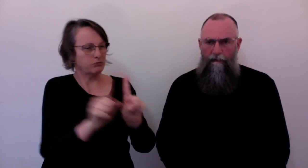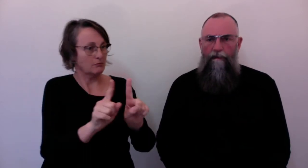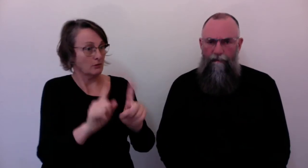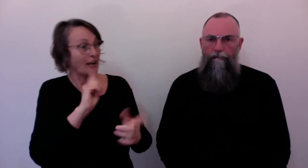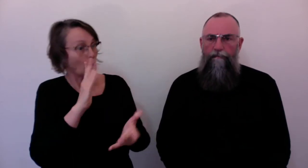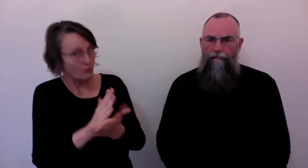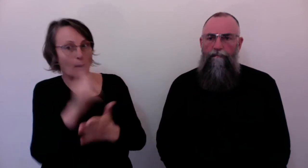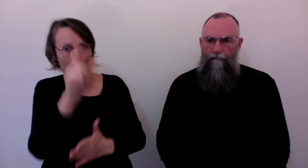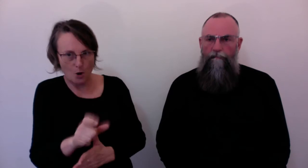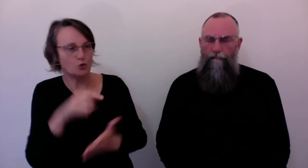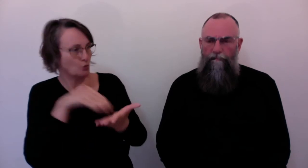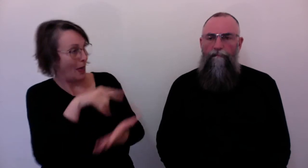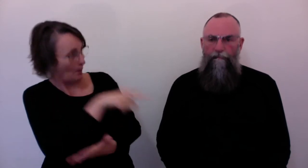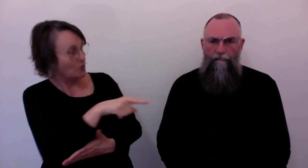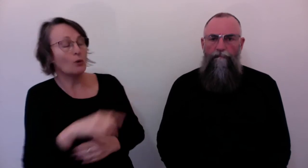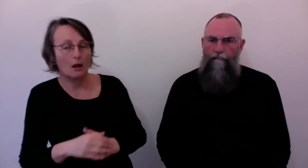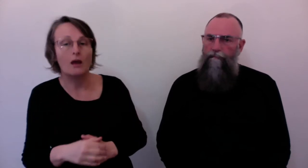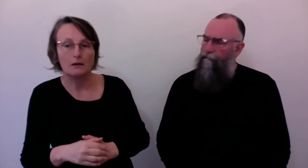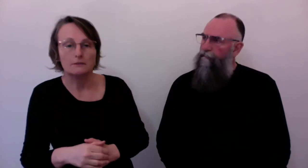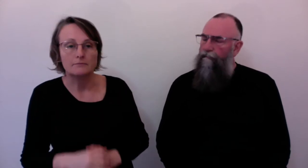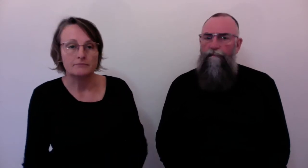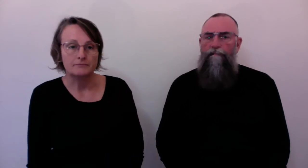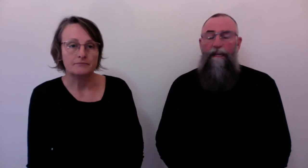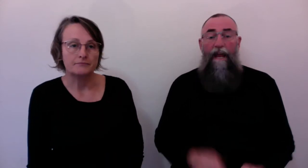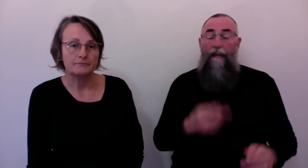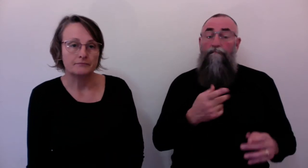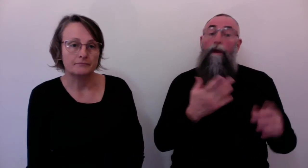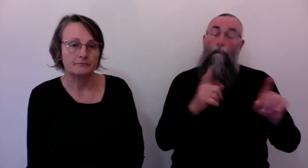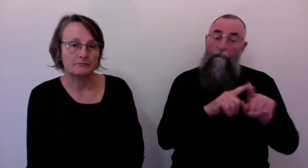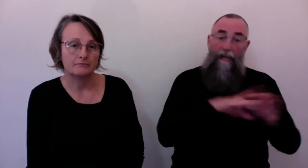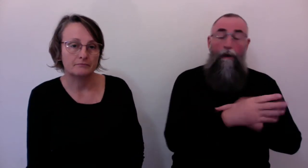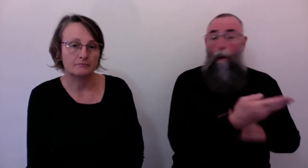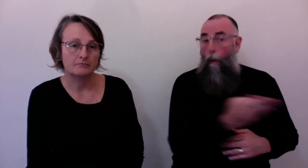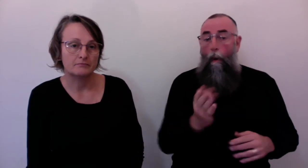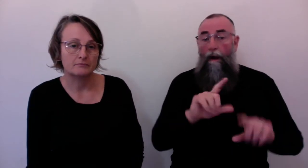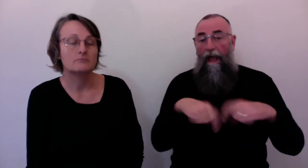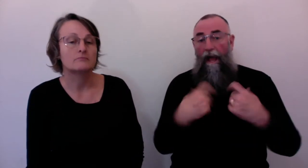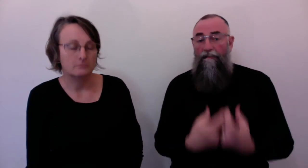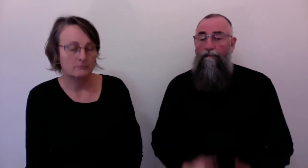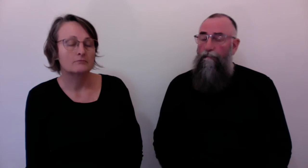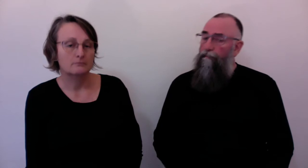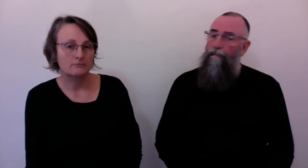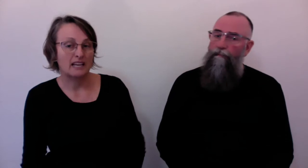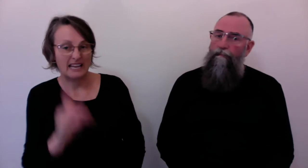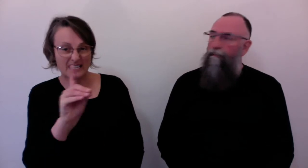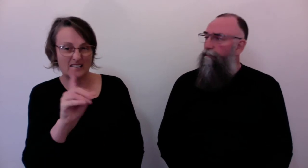sitting with you? Yeah. Every classroom. So what I was about to ask, how did you learn? Because not all teachers are quick